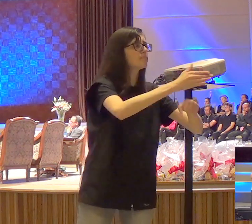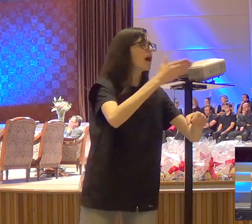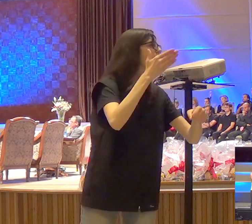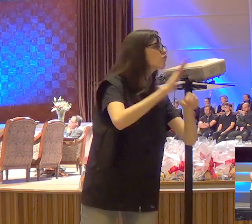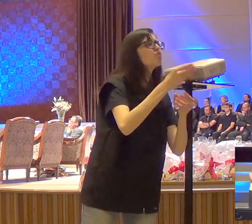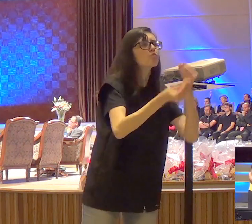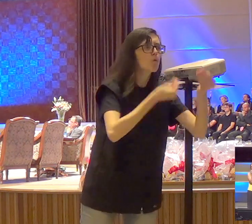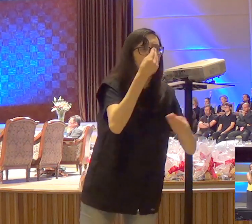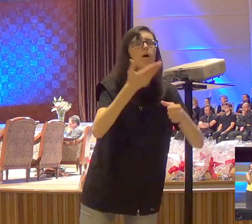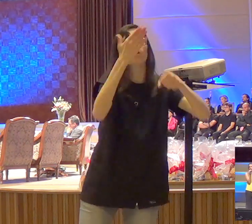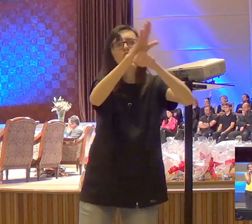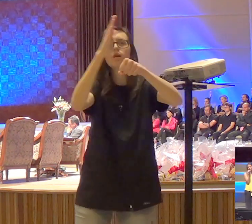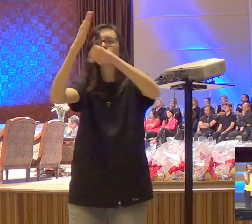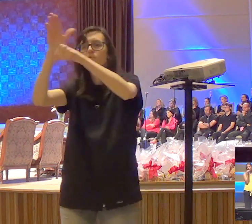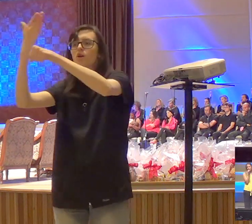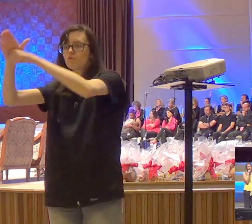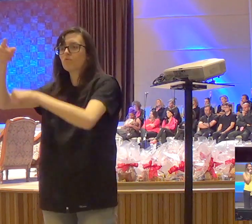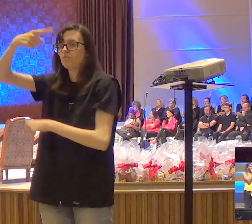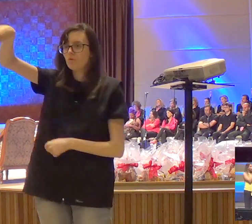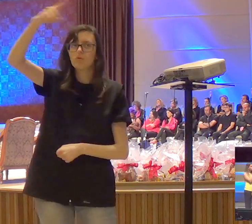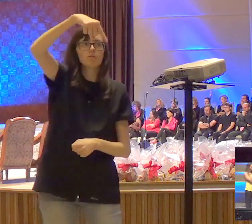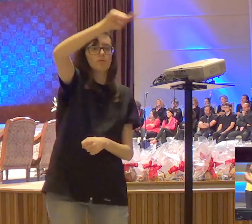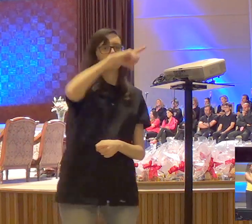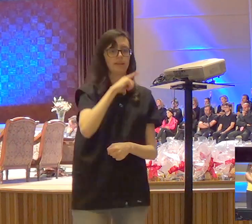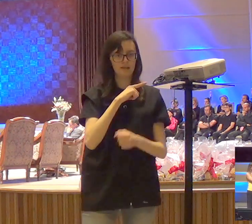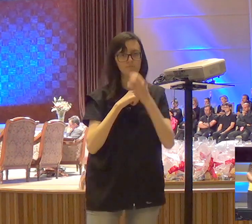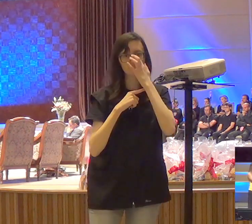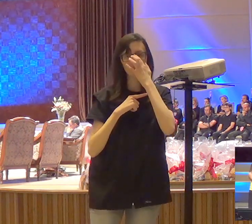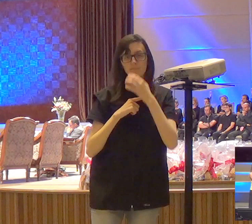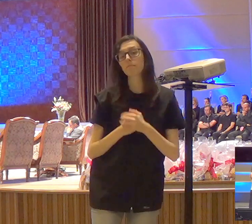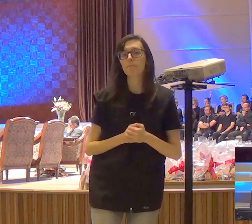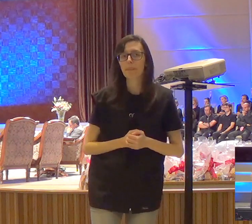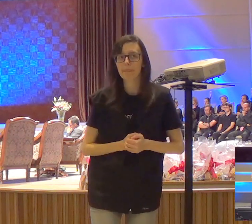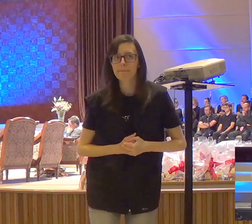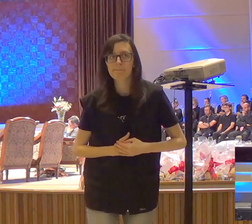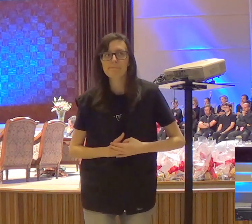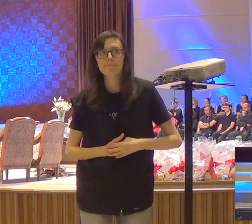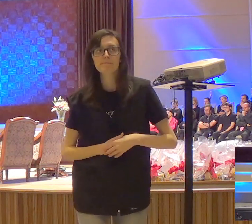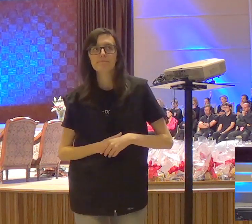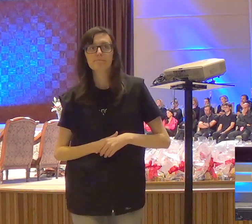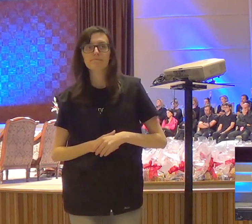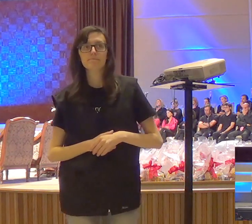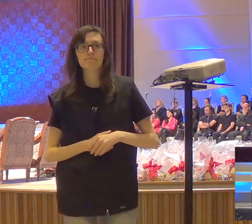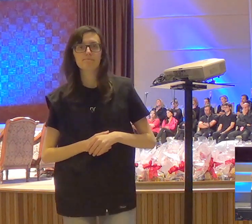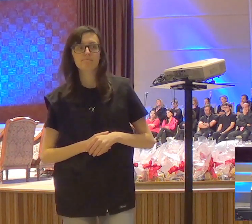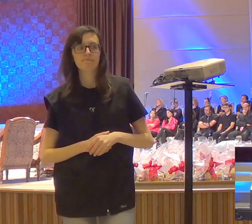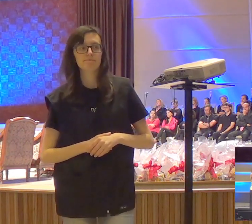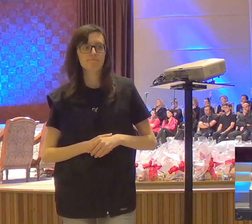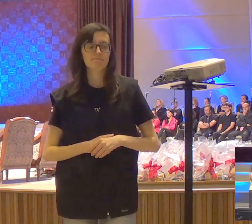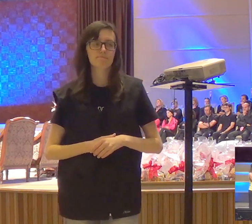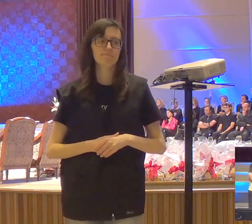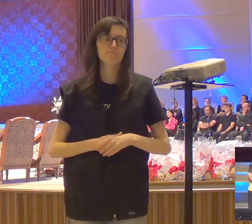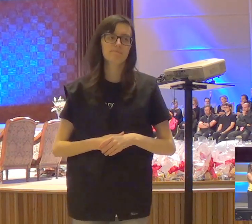essa organização é chamada Defy Ventures. And I'm here in Brazil evaluating the partnership that we're about to have